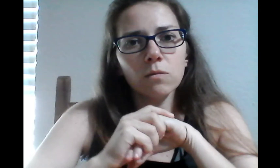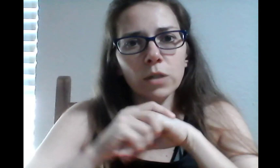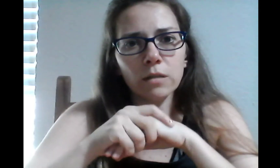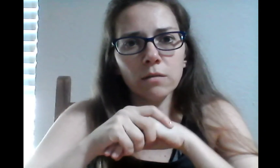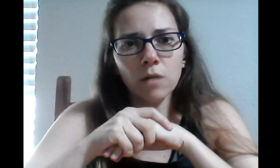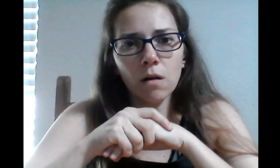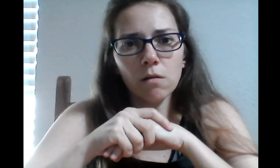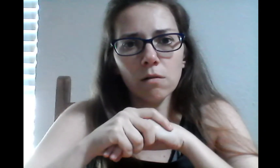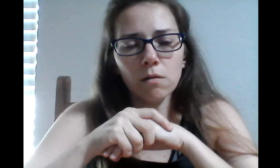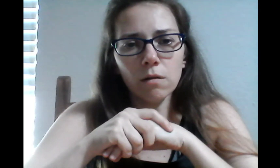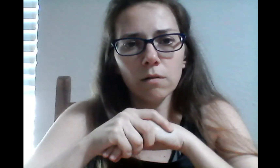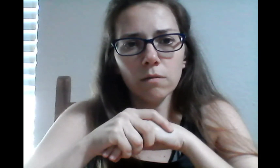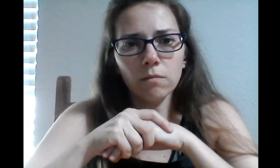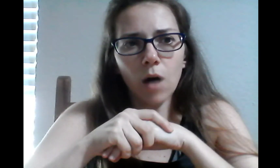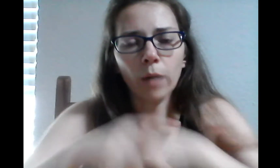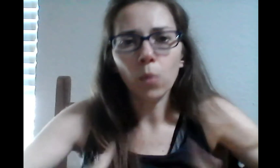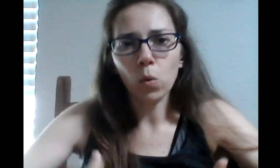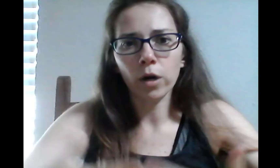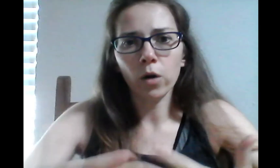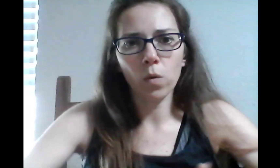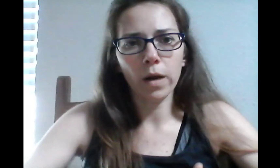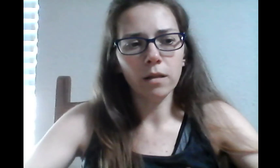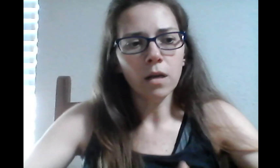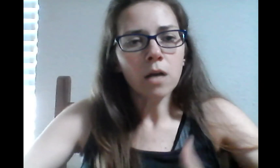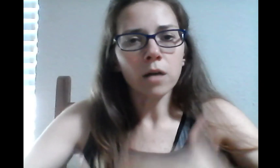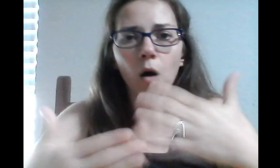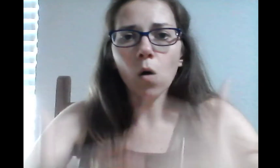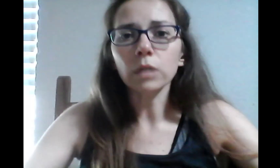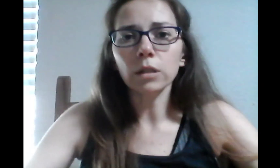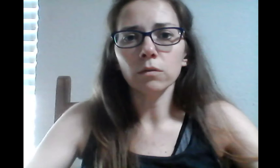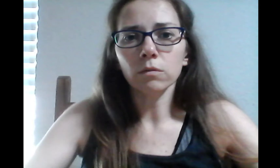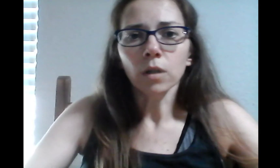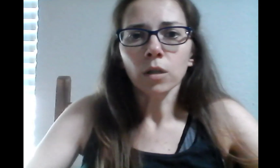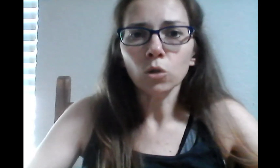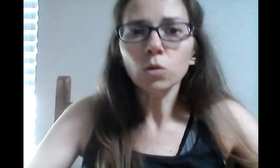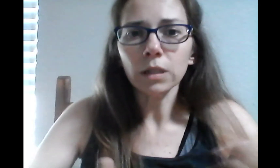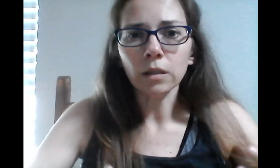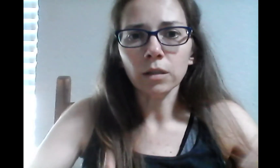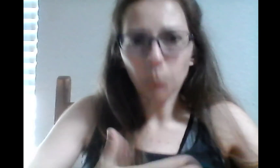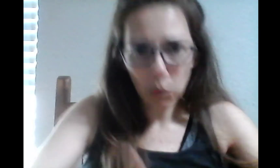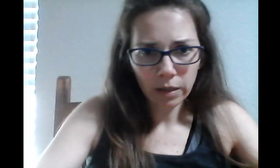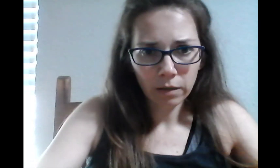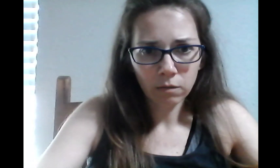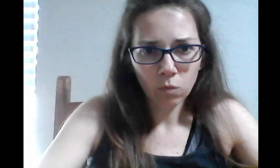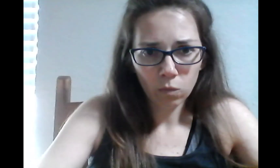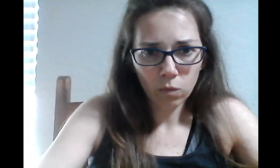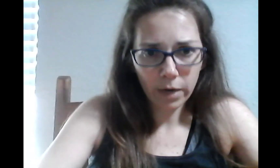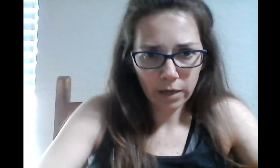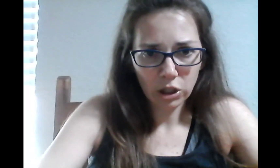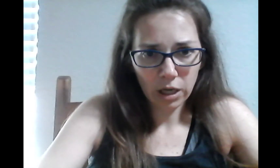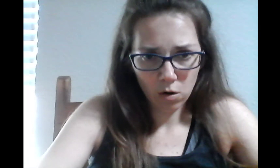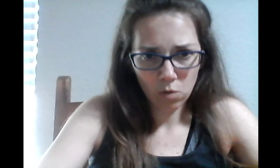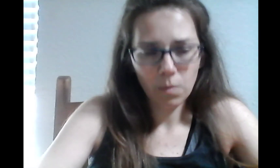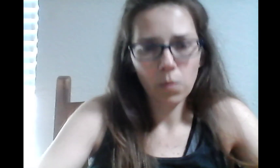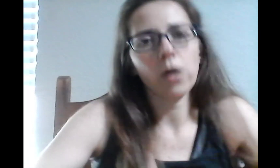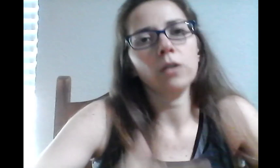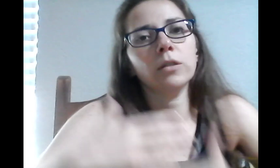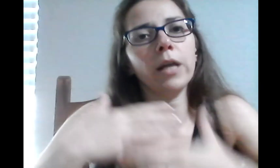were on board with not only using spoken English at home, they